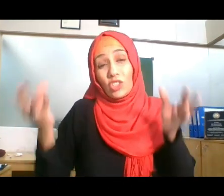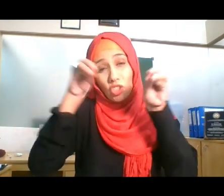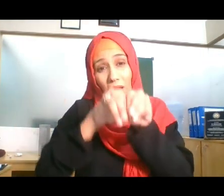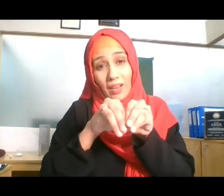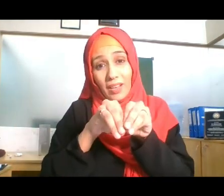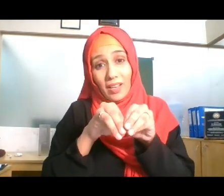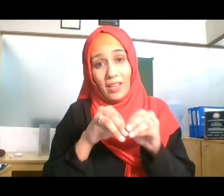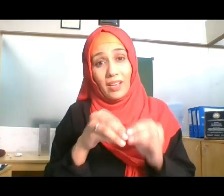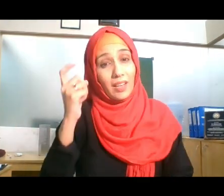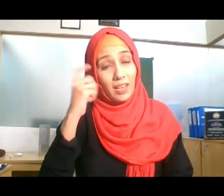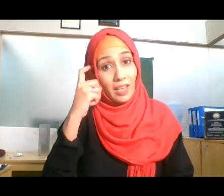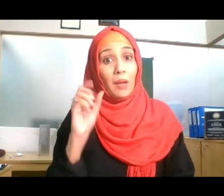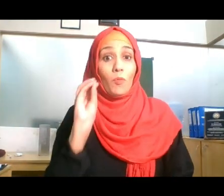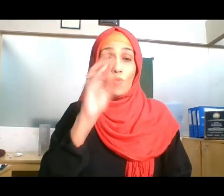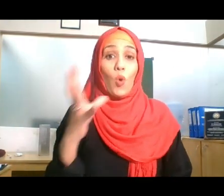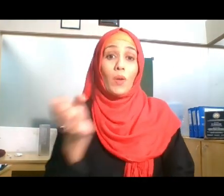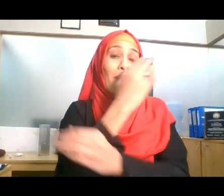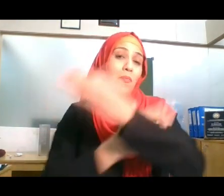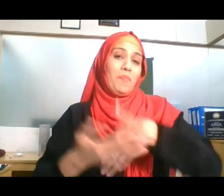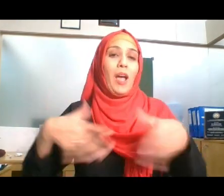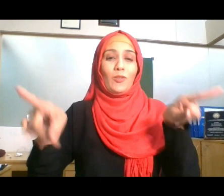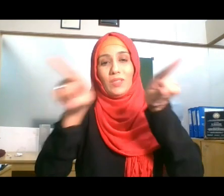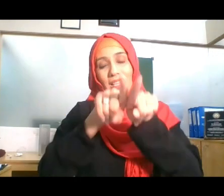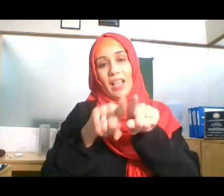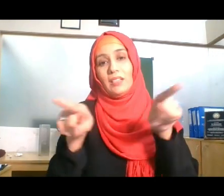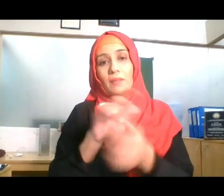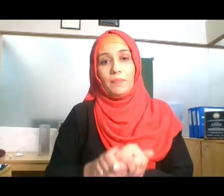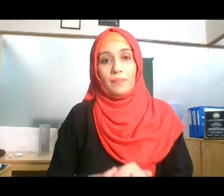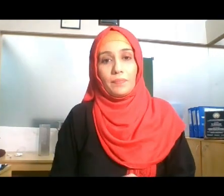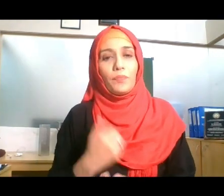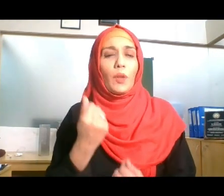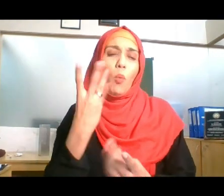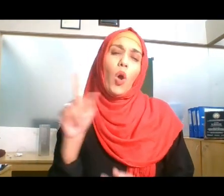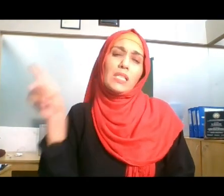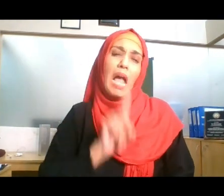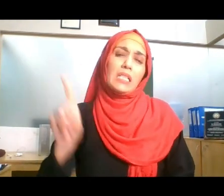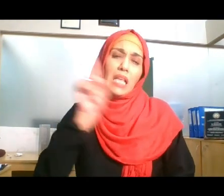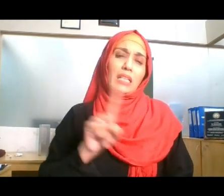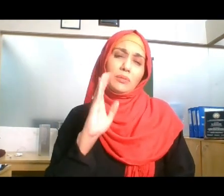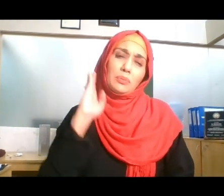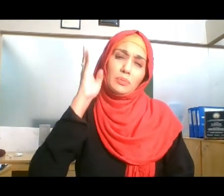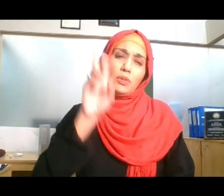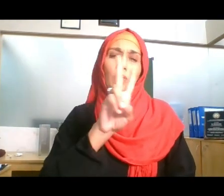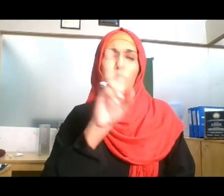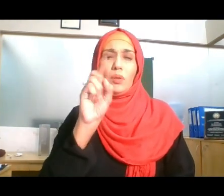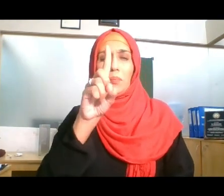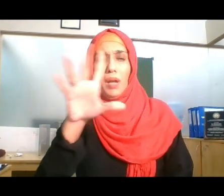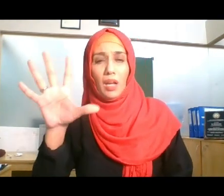policies and mandates for persons with disabilities. And so for a number of years now, since 2015, when